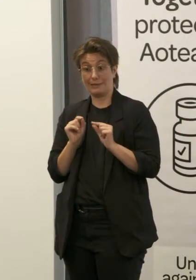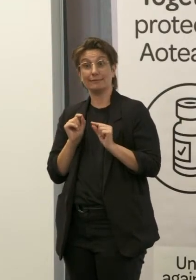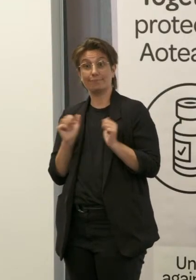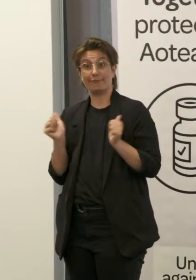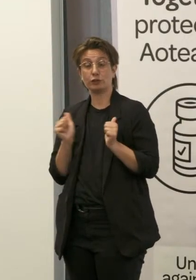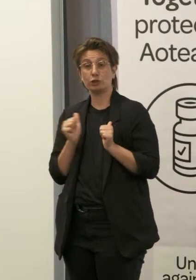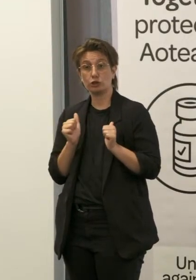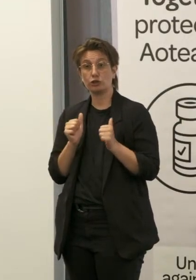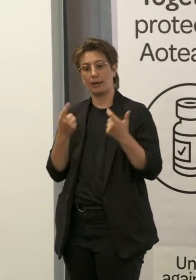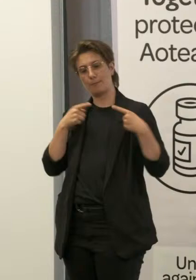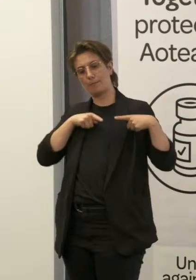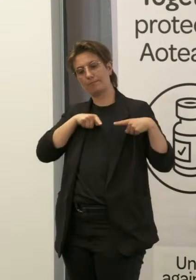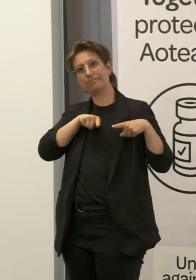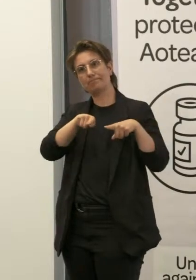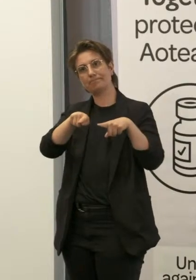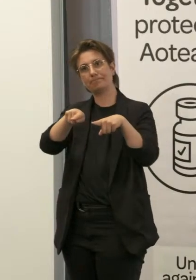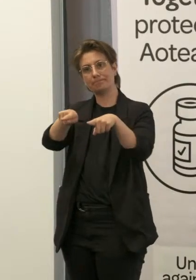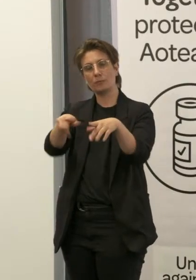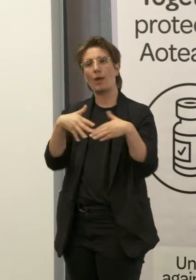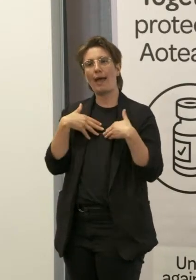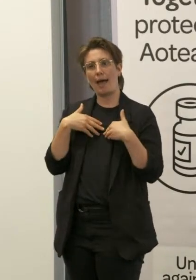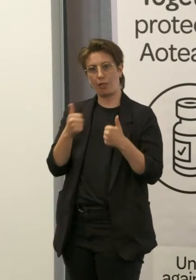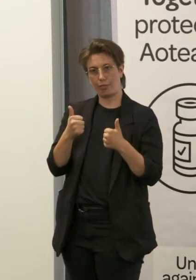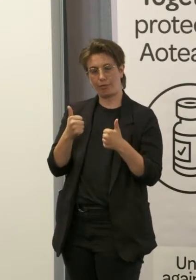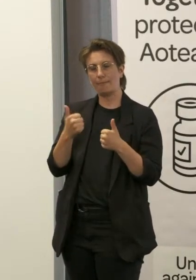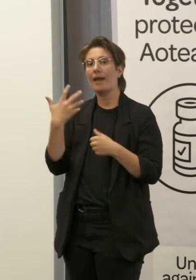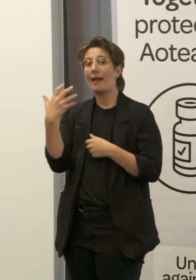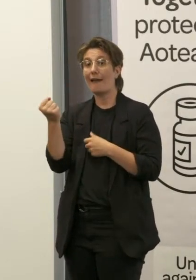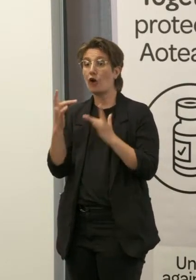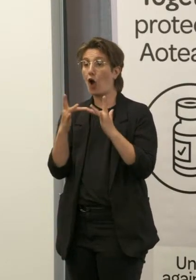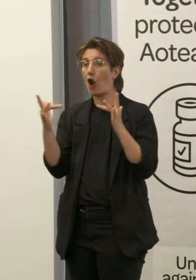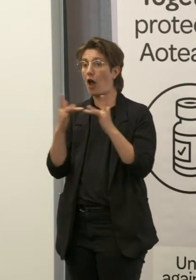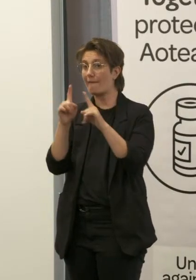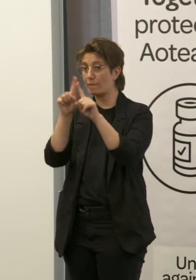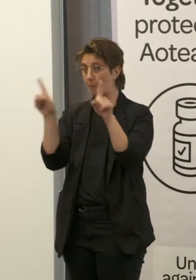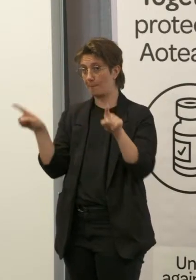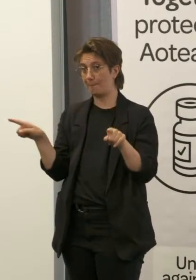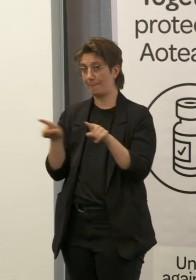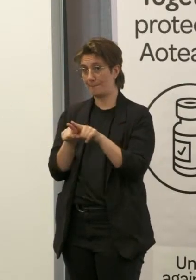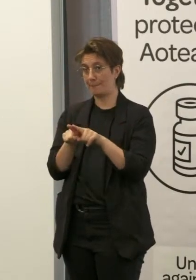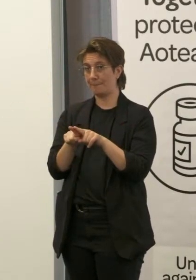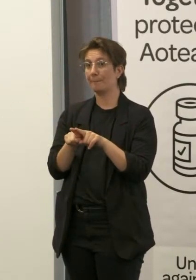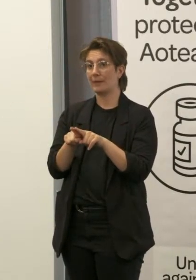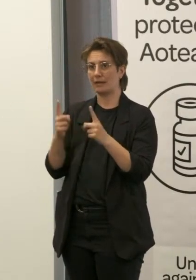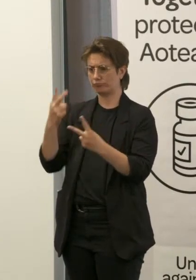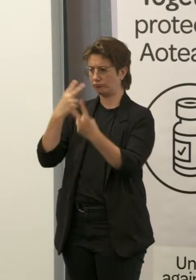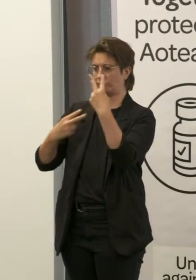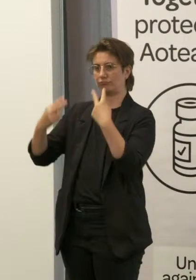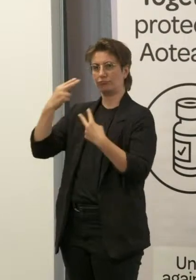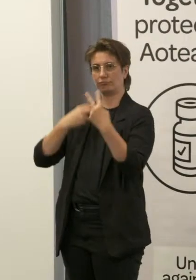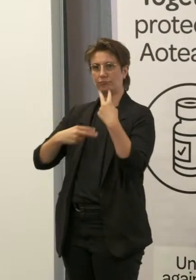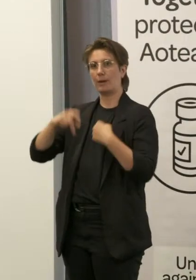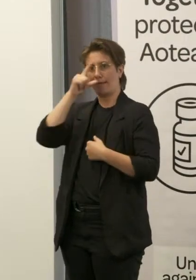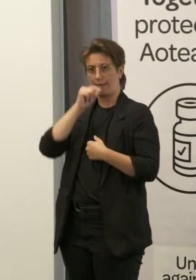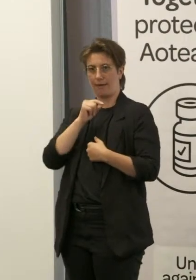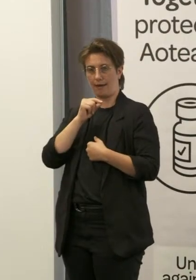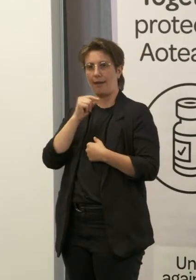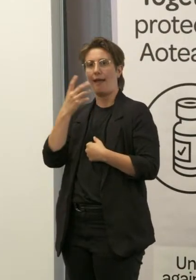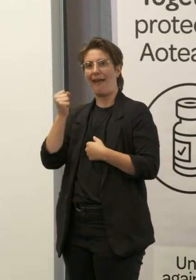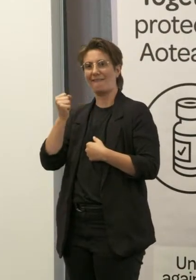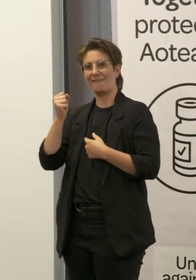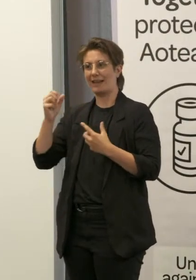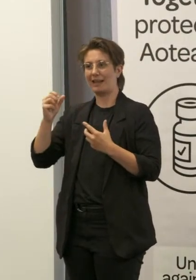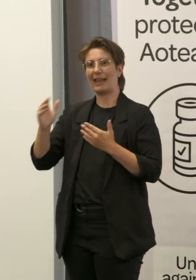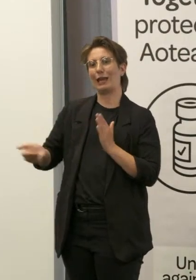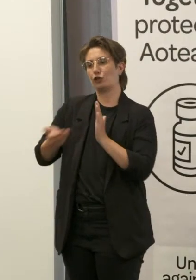health. So they have an online form, as Joe has talked about, and that self-assessment piece, we've got a bit that's attached to that